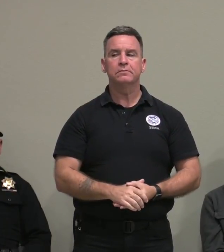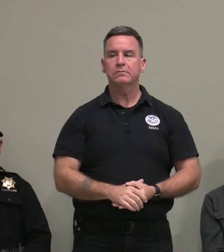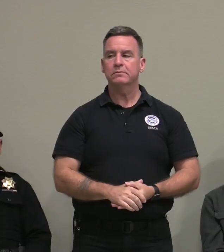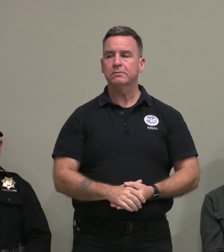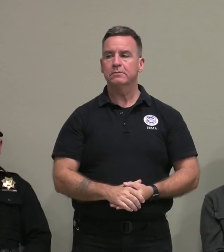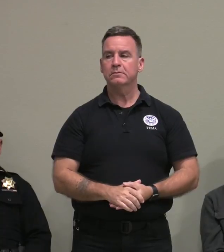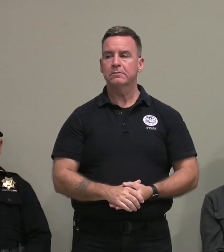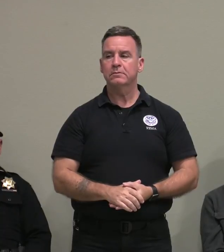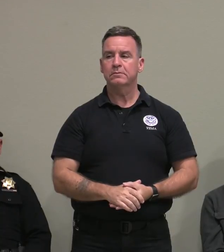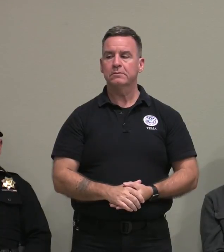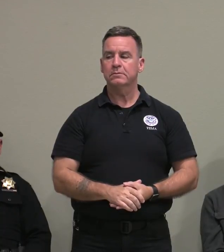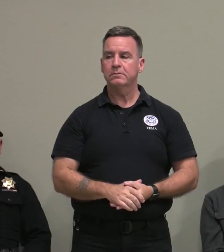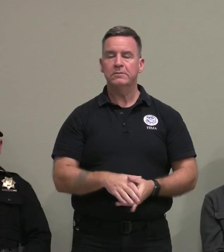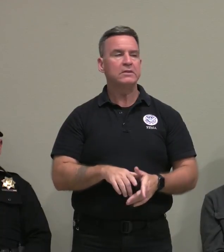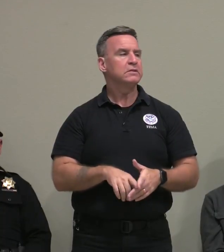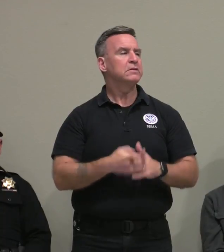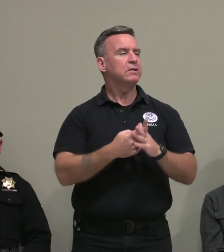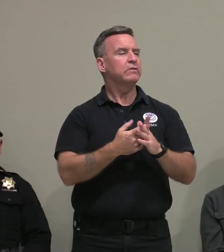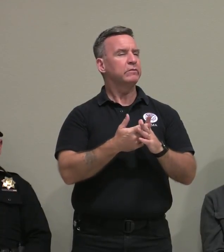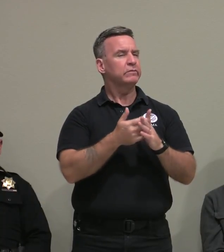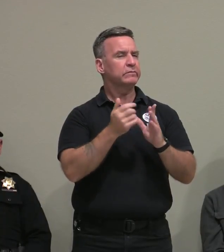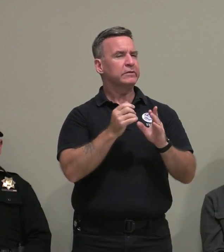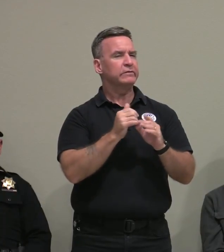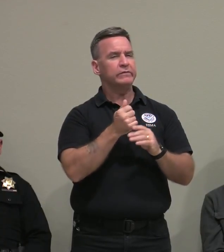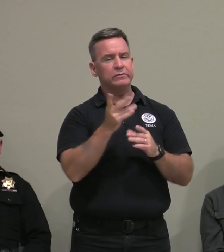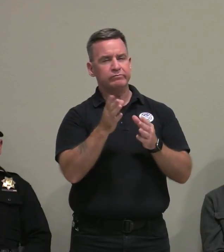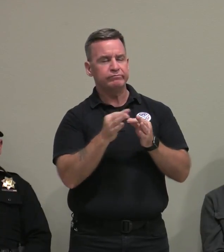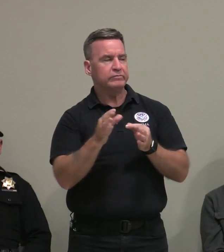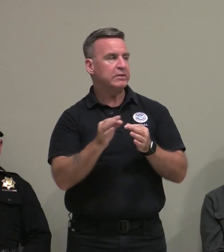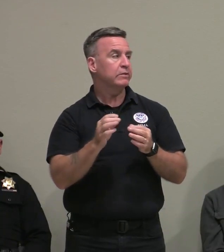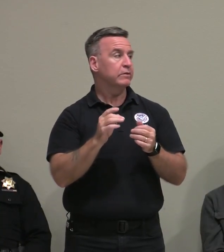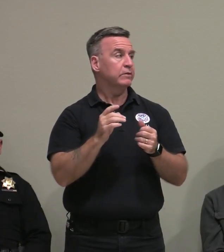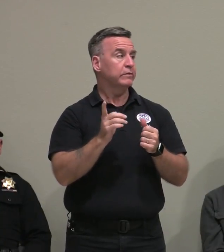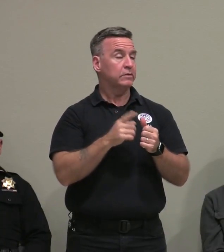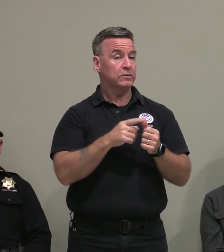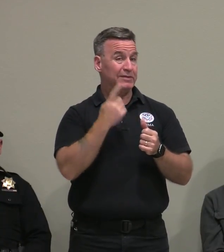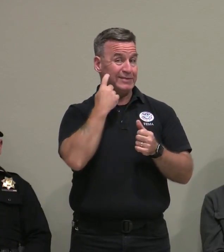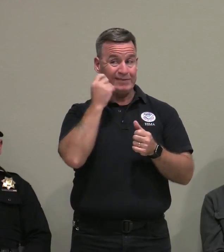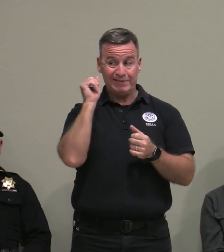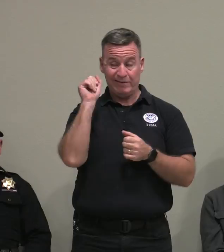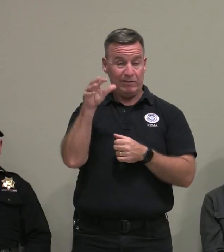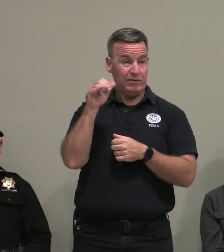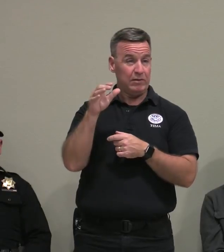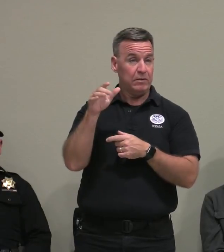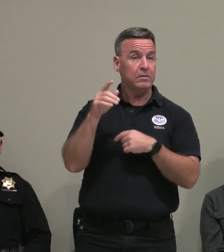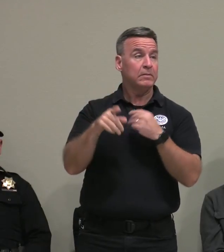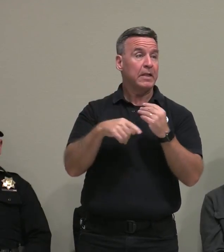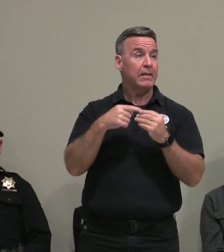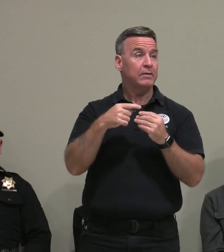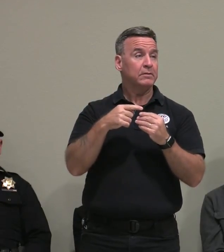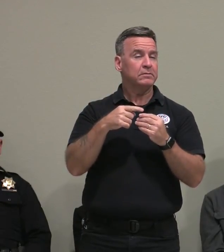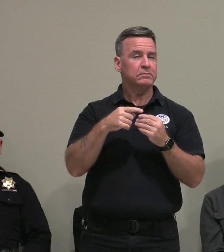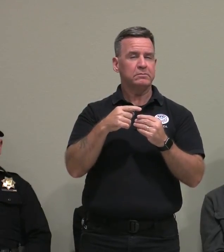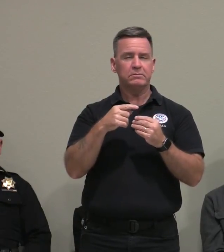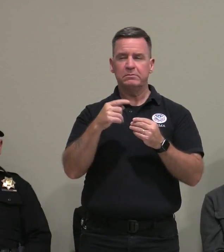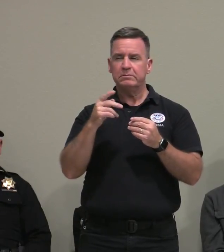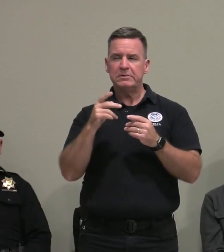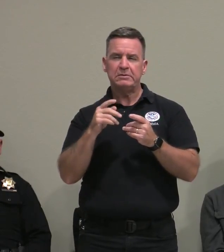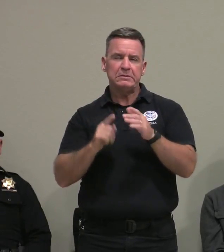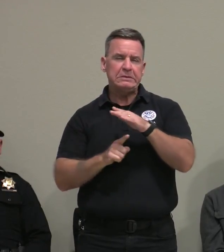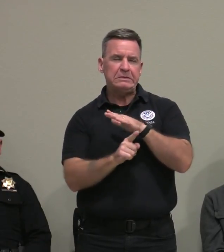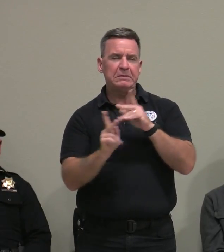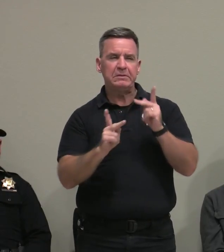Let me start out by just saying a couple things. First of all, what you just heard about unscrupulous people